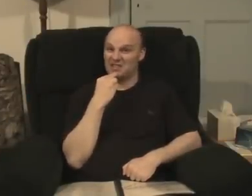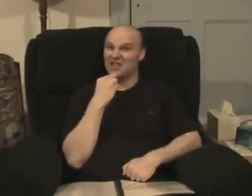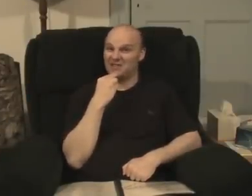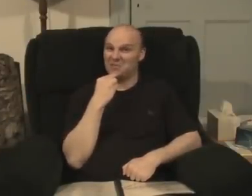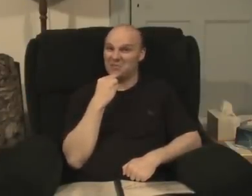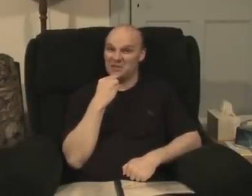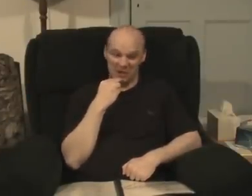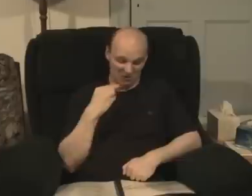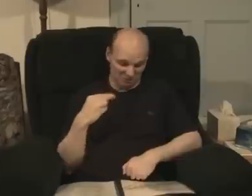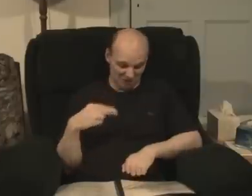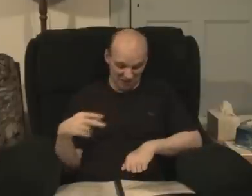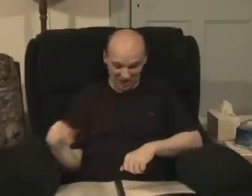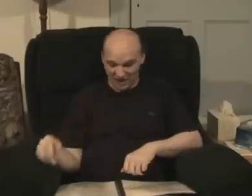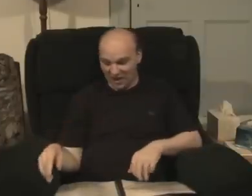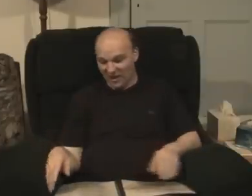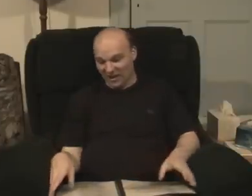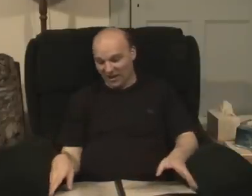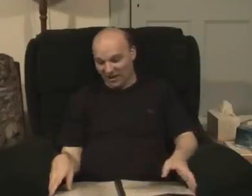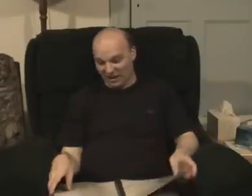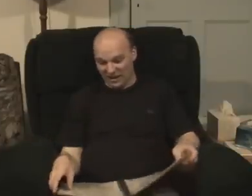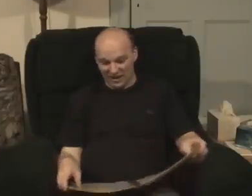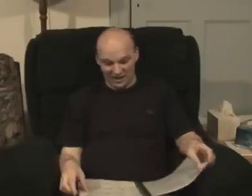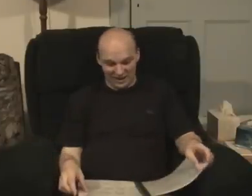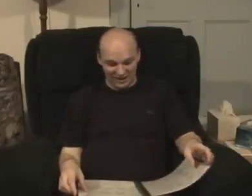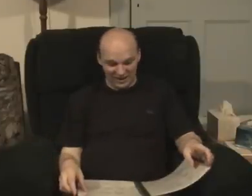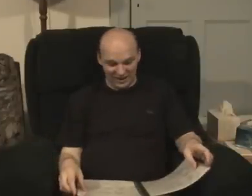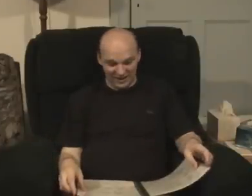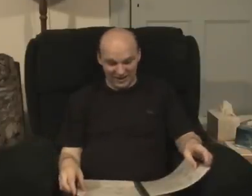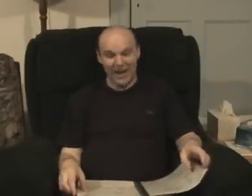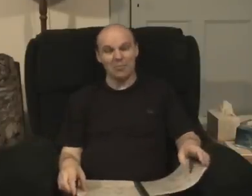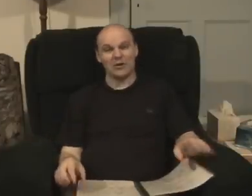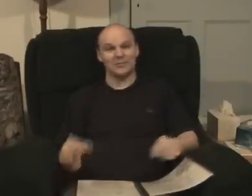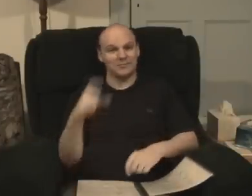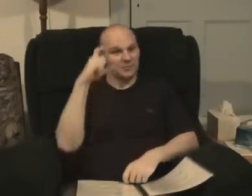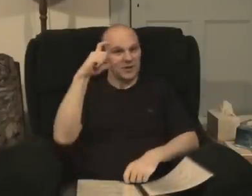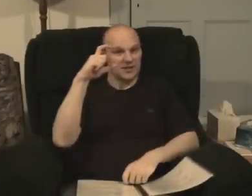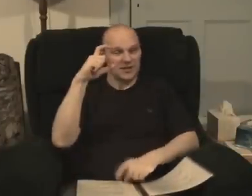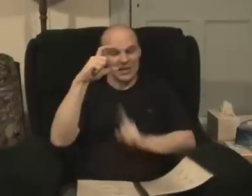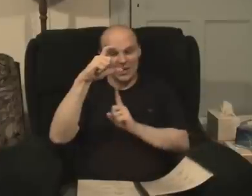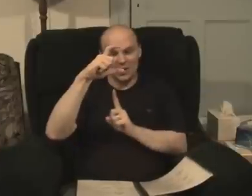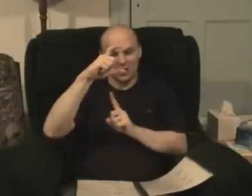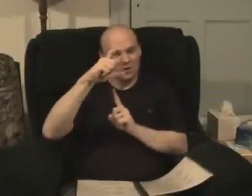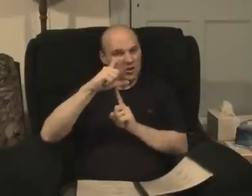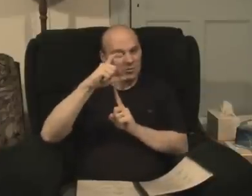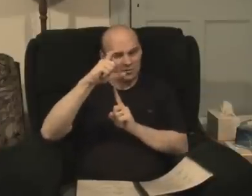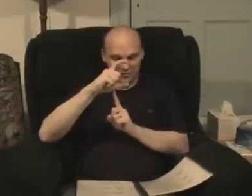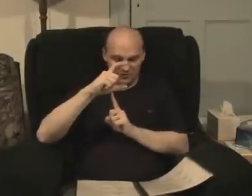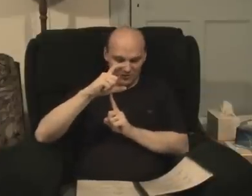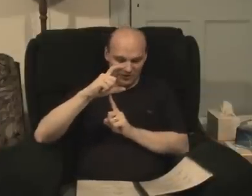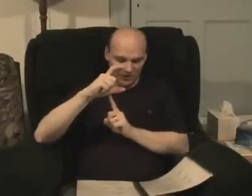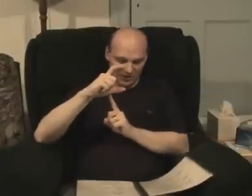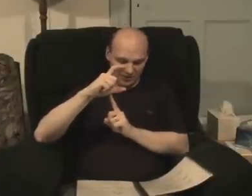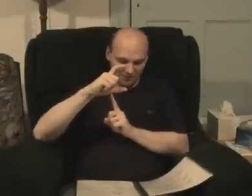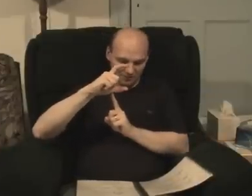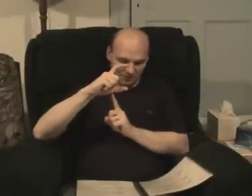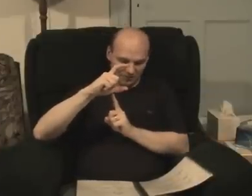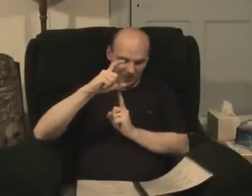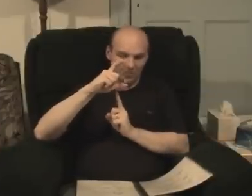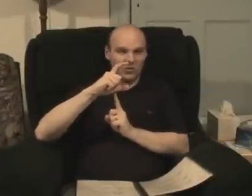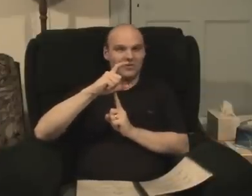so that's what that one's about. Canberra. A C on top of a pointed